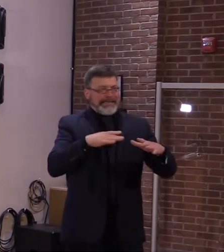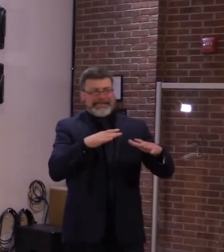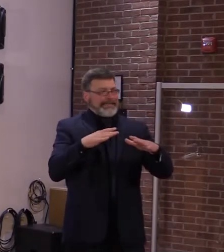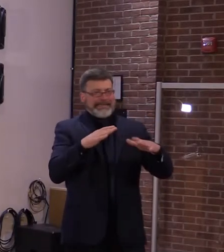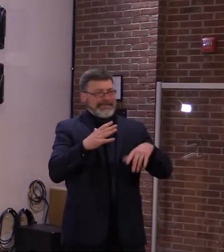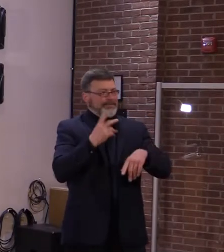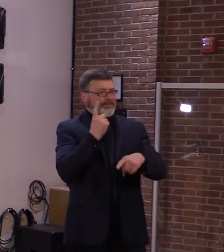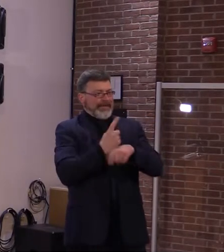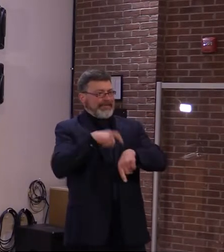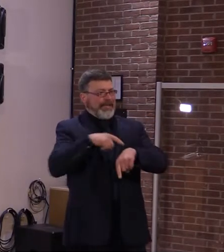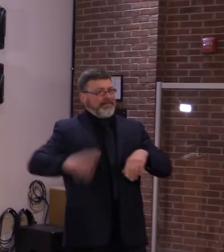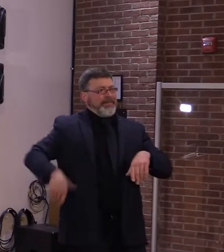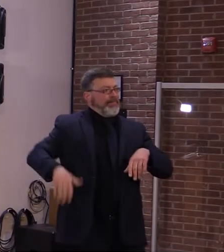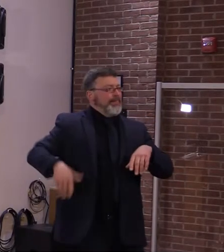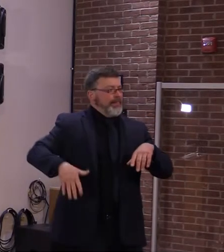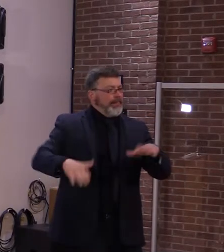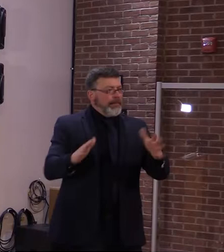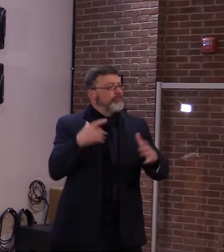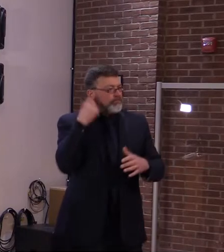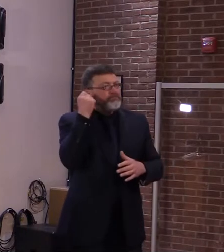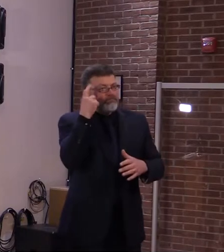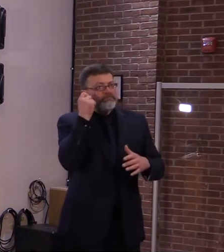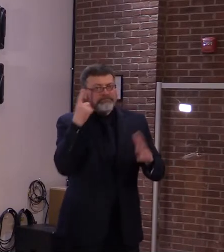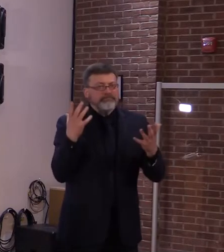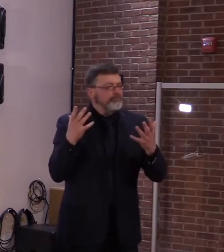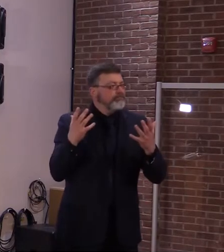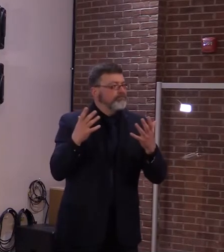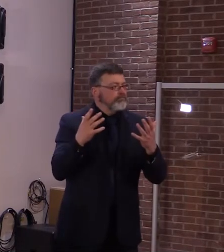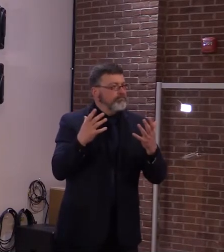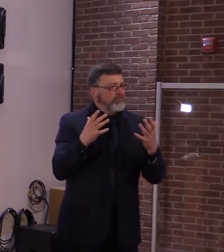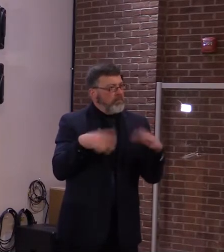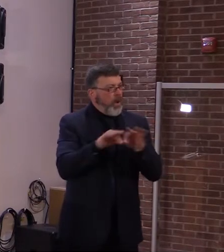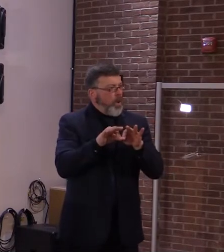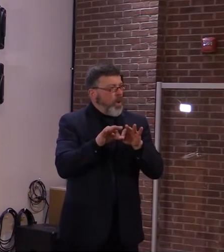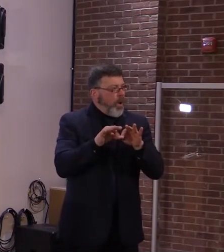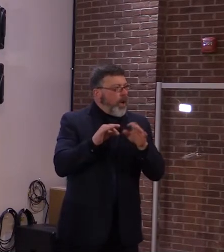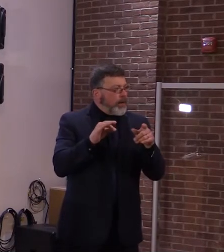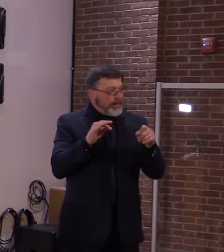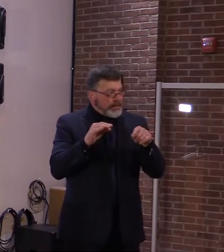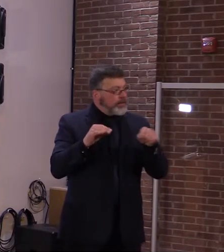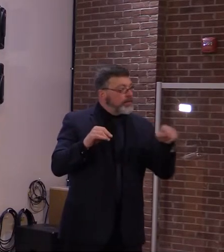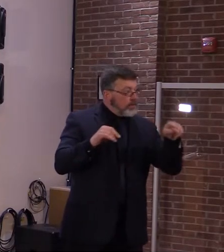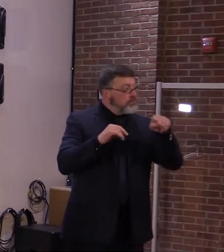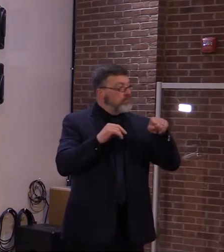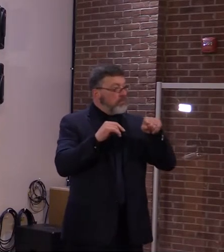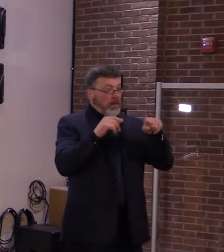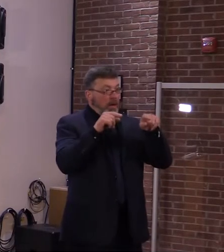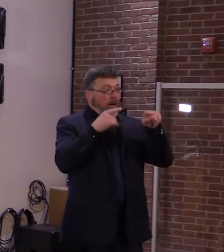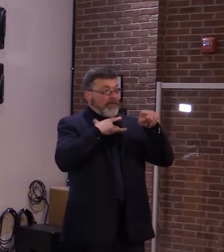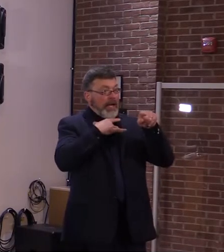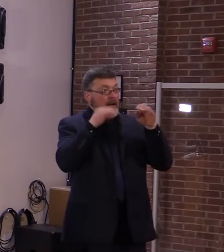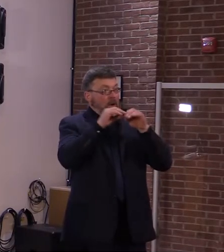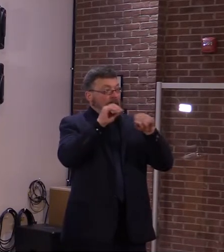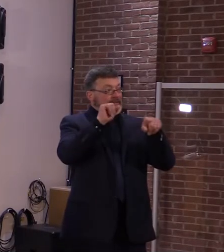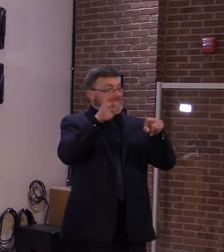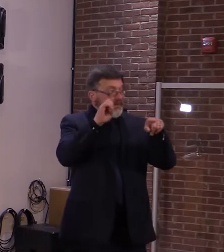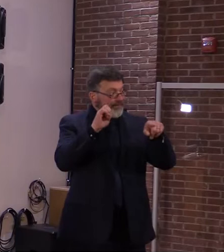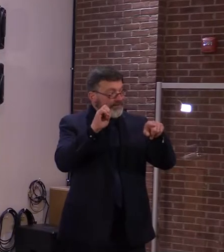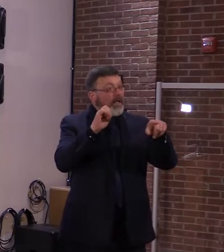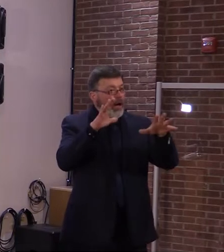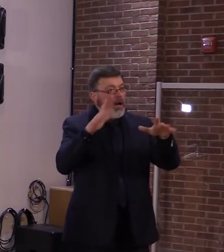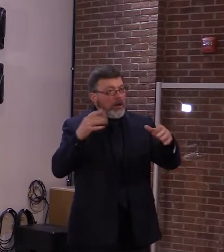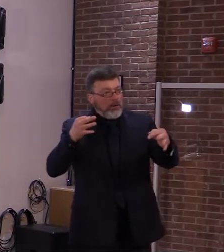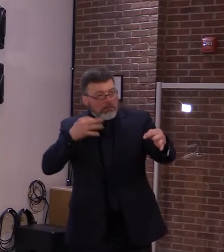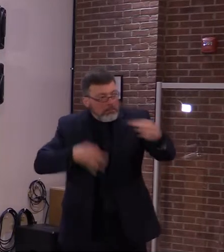safe, to restart our social lives, less financial stress, or to protect our children, or any one of a number